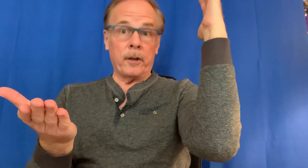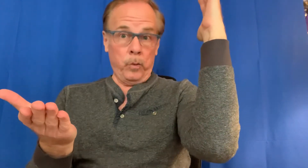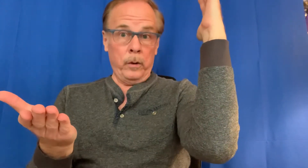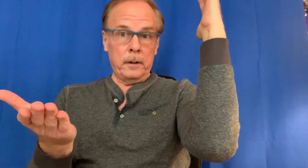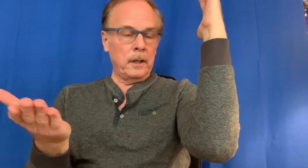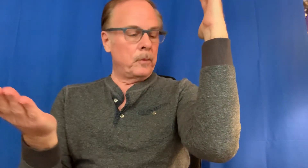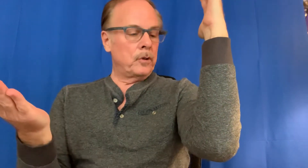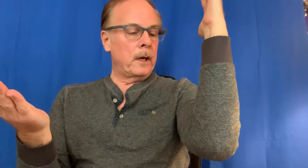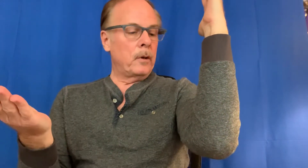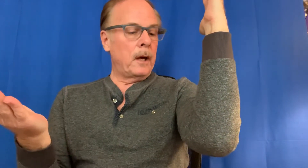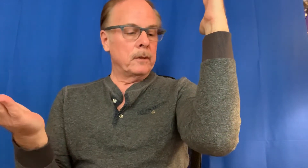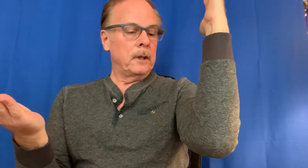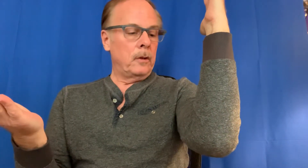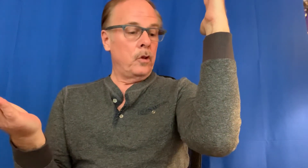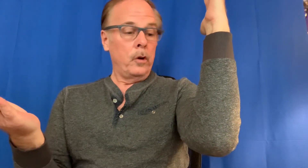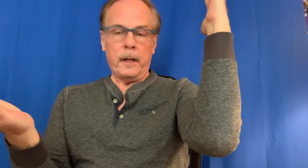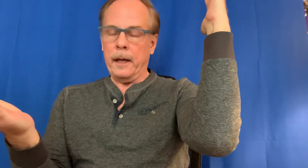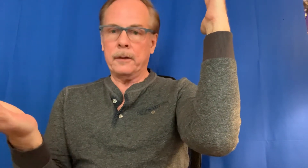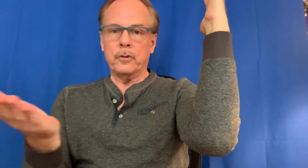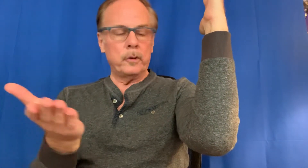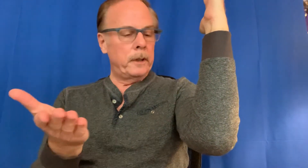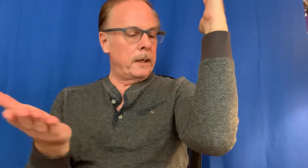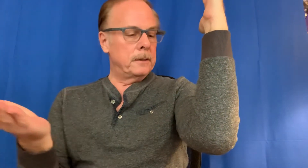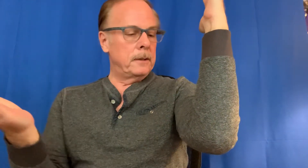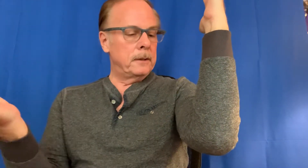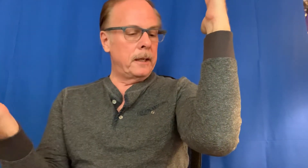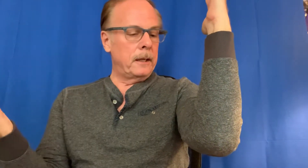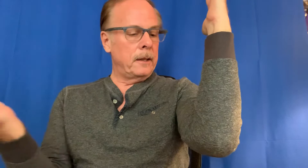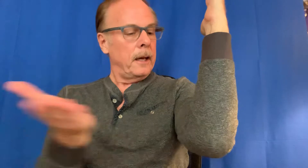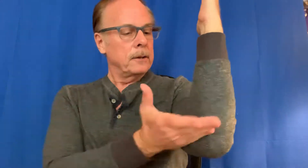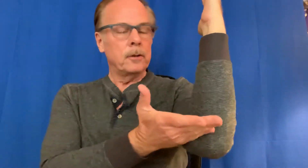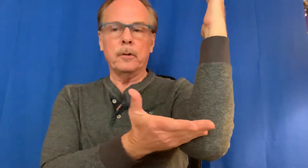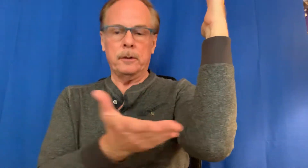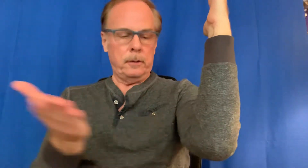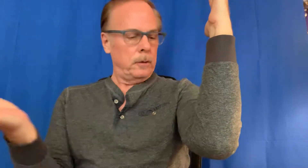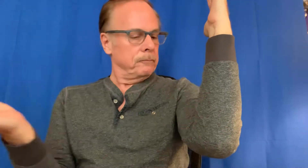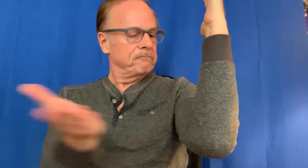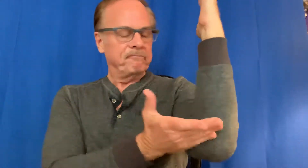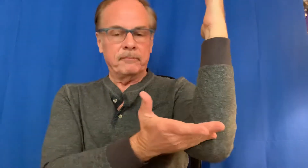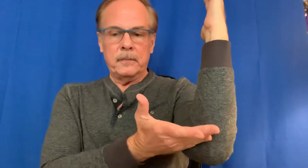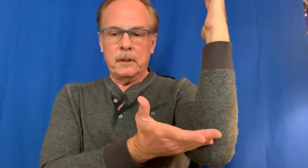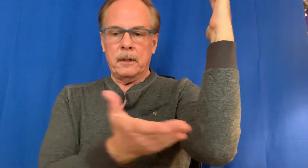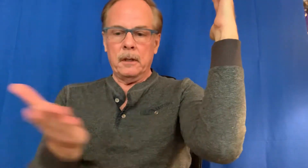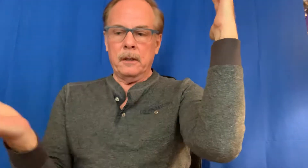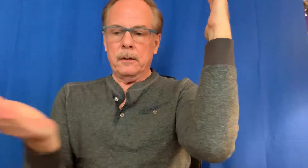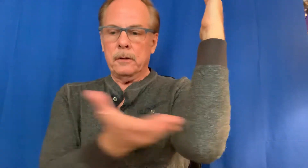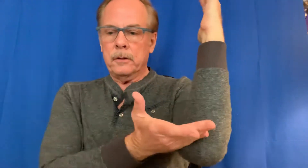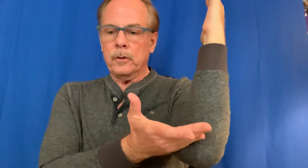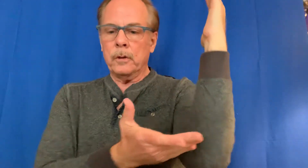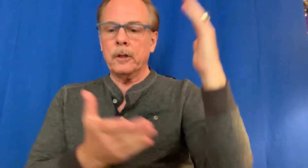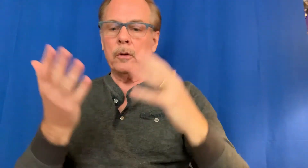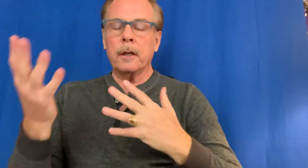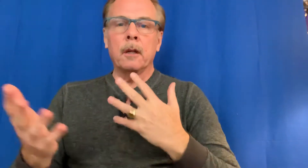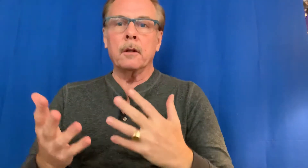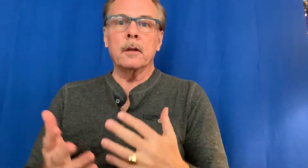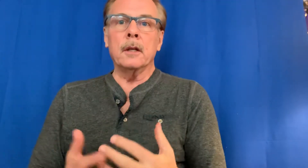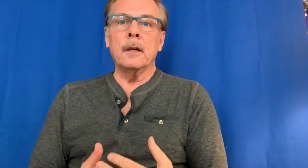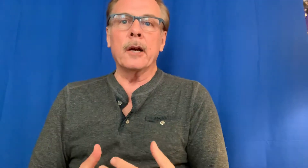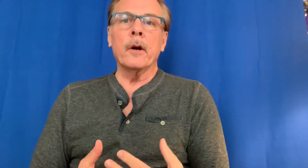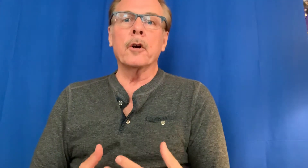would obviously look at the tree as he's taking the axe to it. So literally the narrator